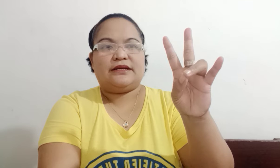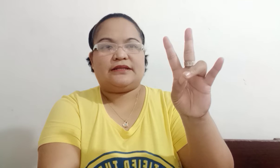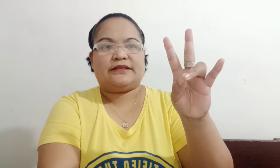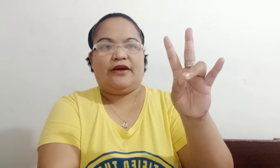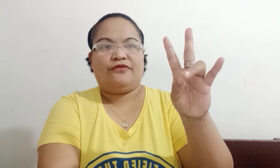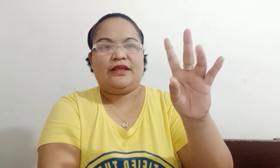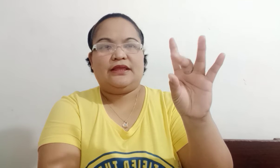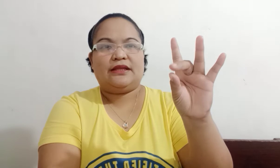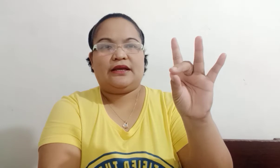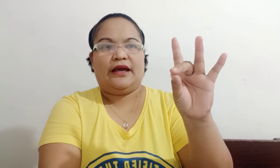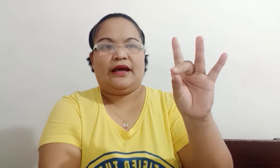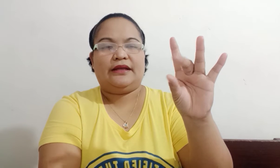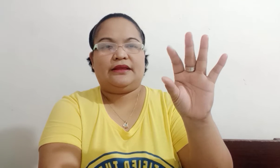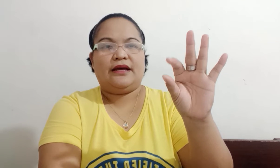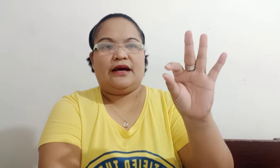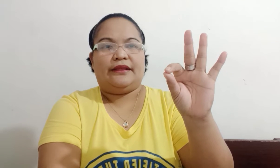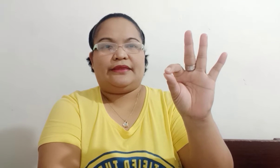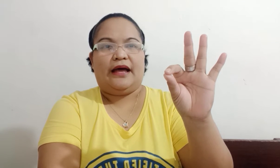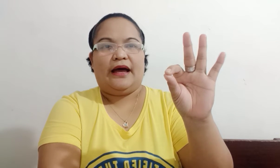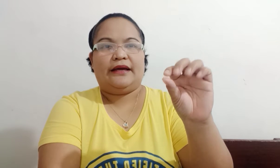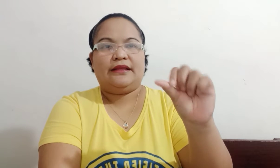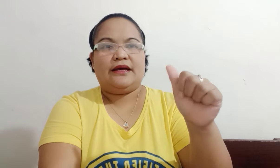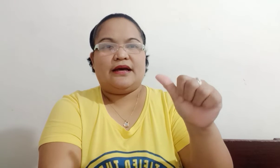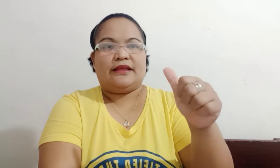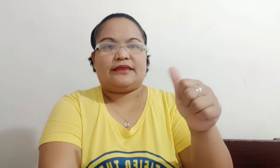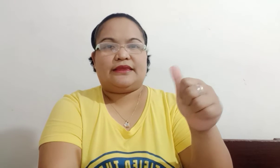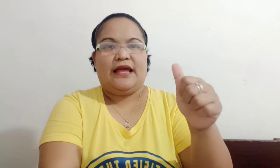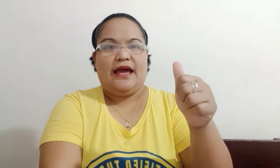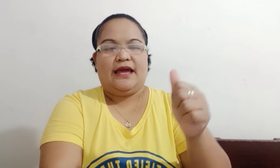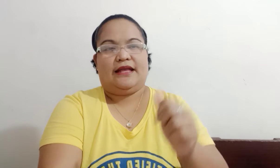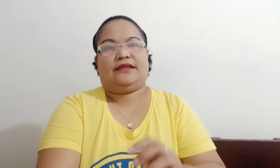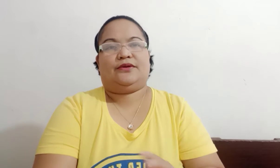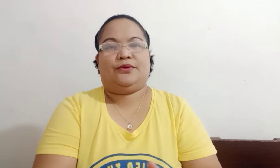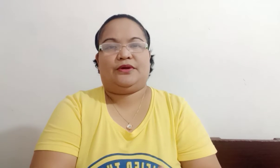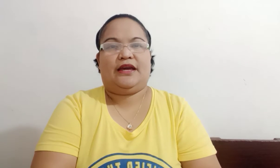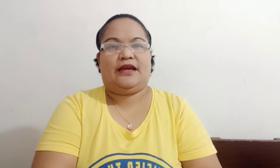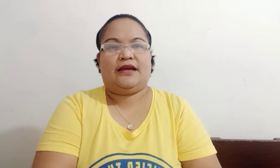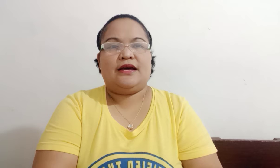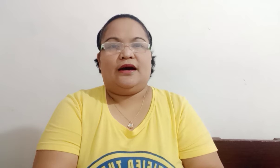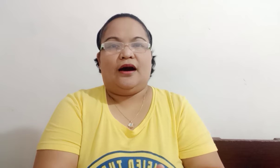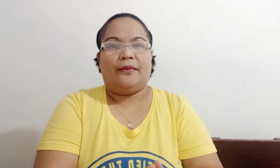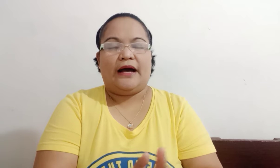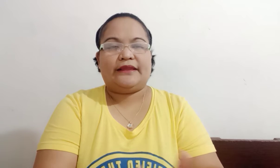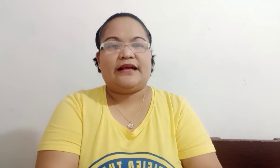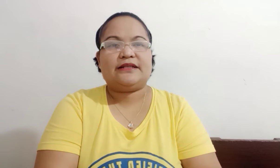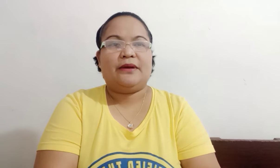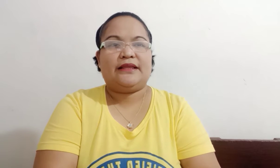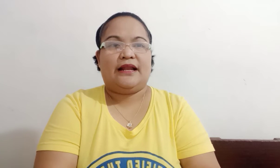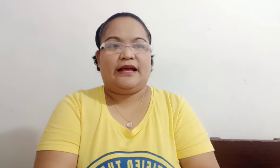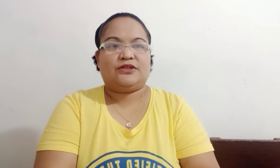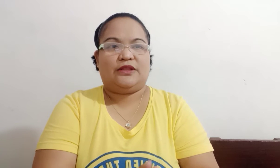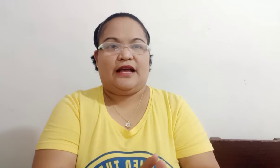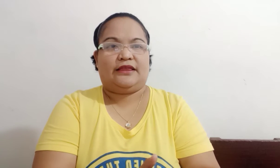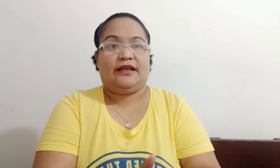7, 8, 9, 10. Okay. Ang next naman na lesson natin